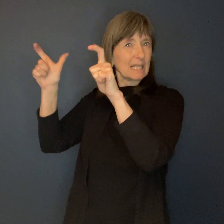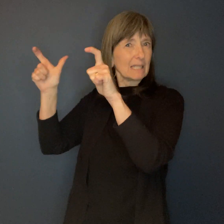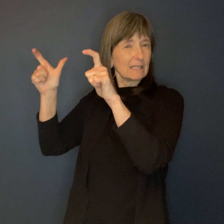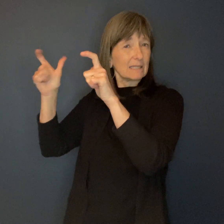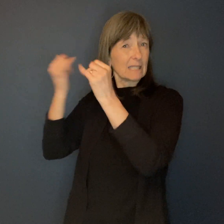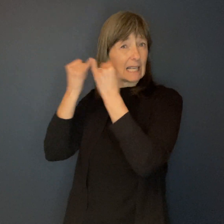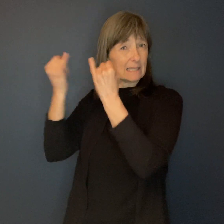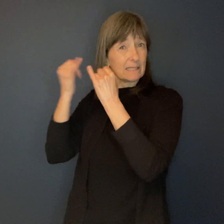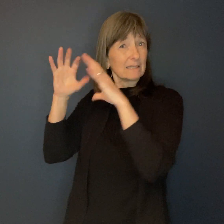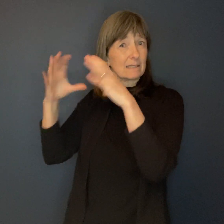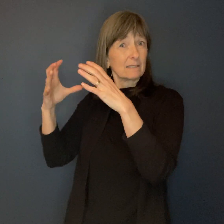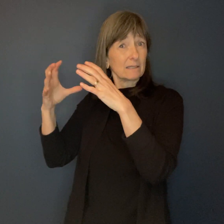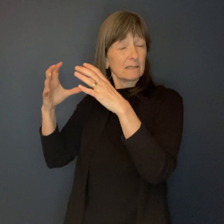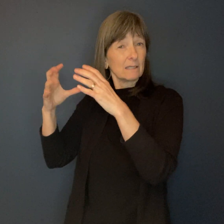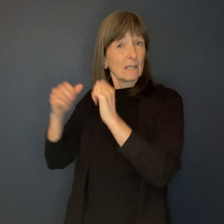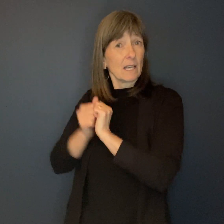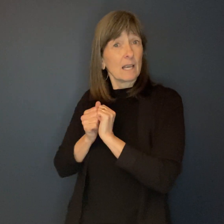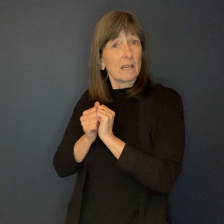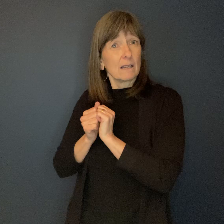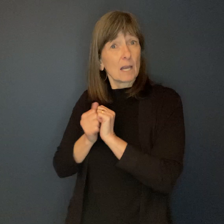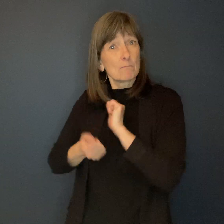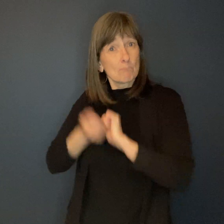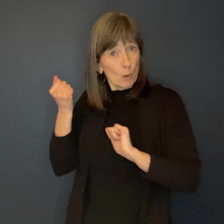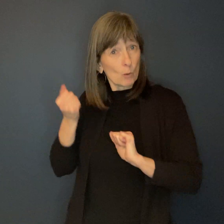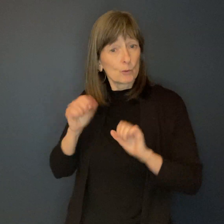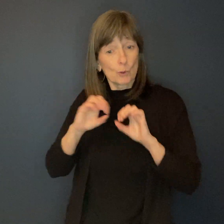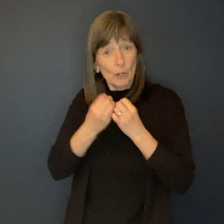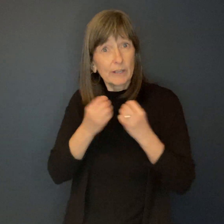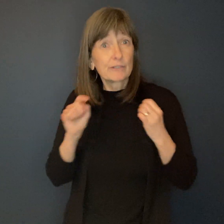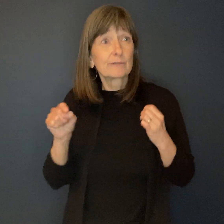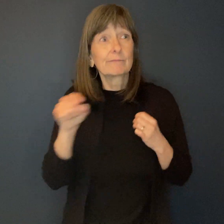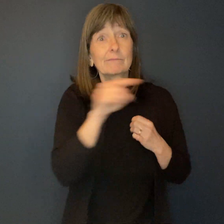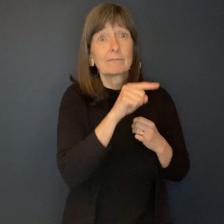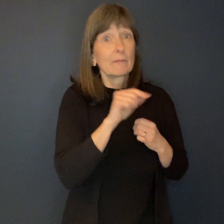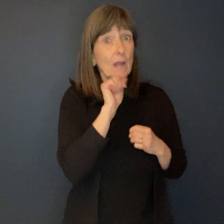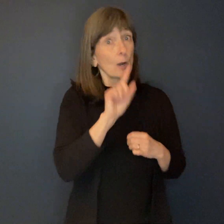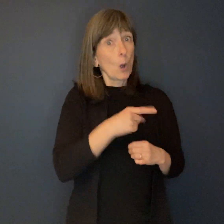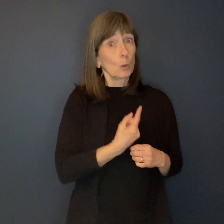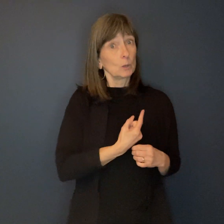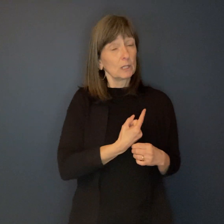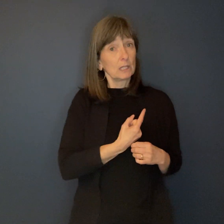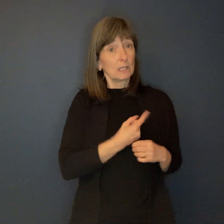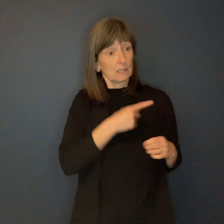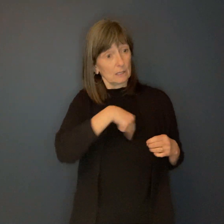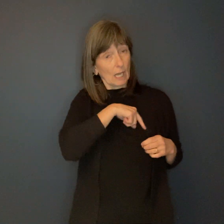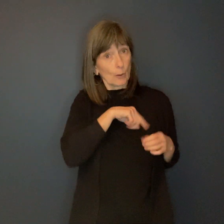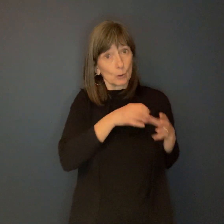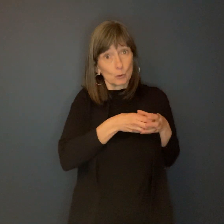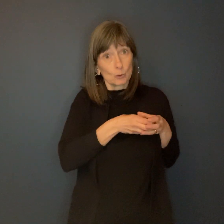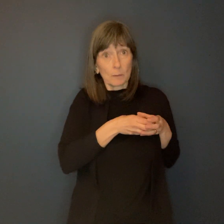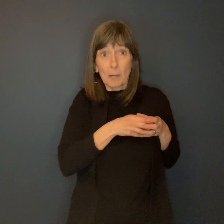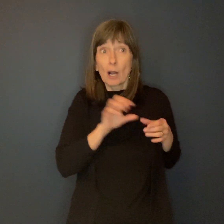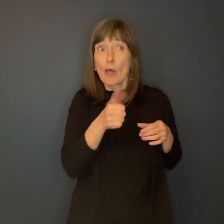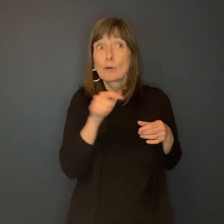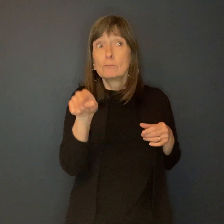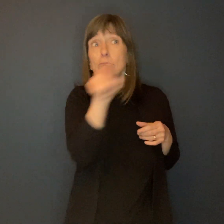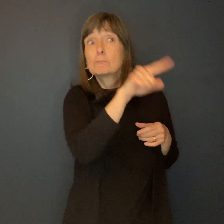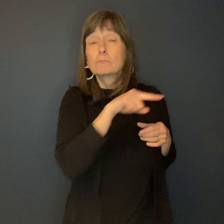views by, you know, organizations beyond just the ones that we deal with. And I think to some